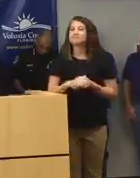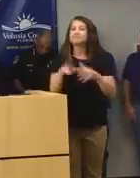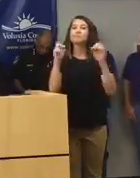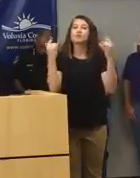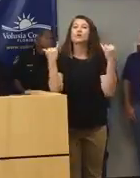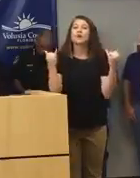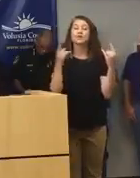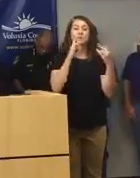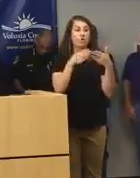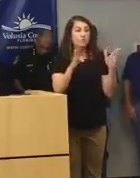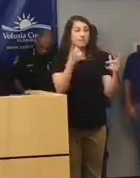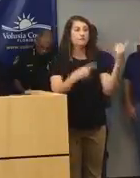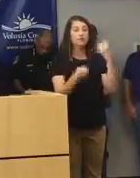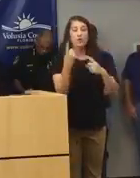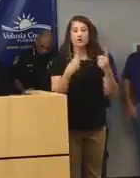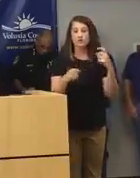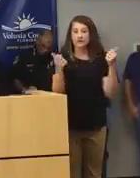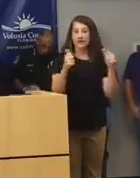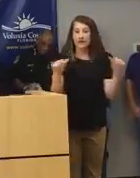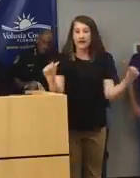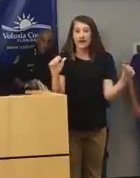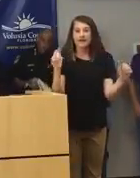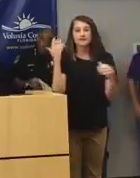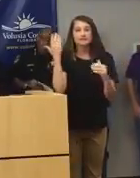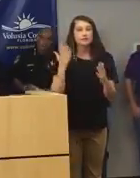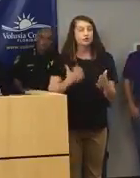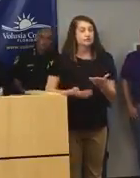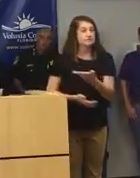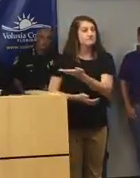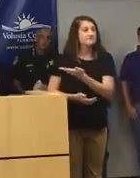Okay, at this time, we're going to open it up for questions from any of our speakers.